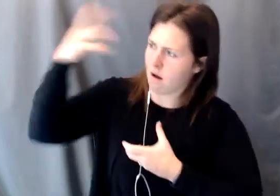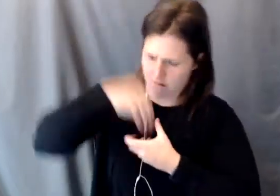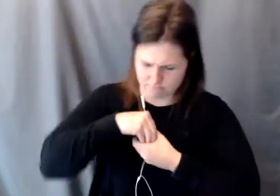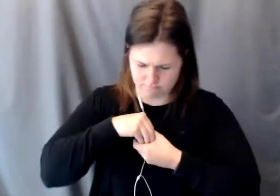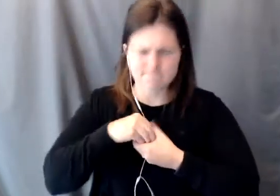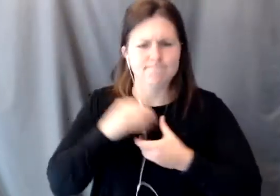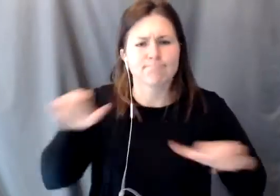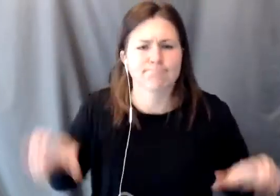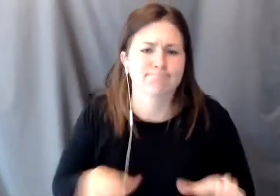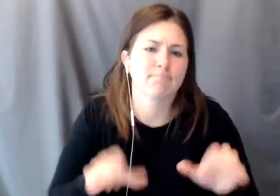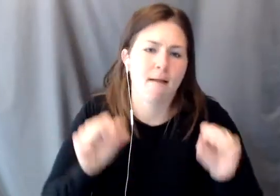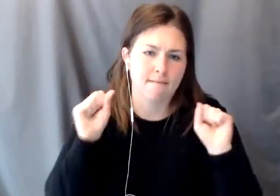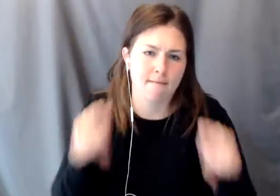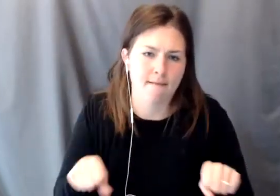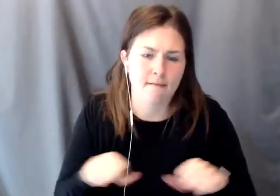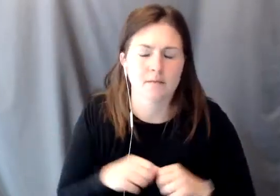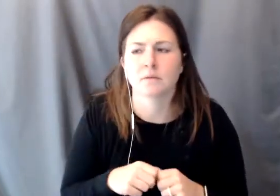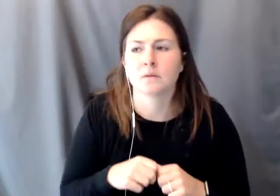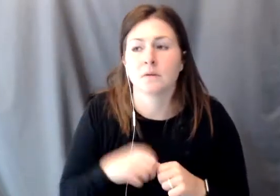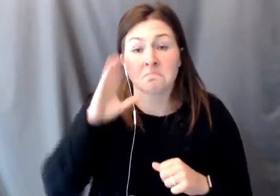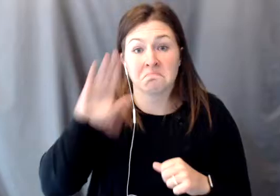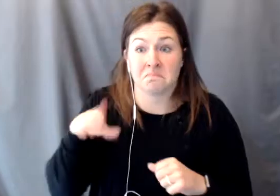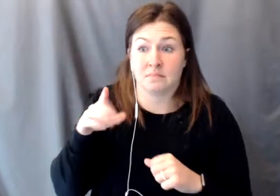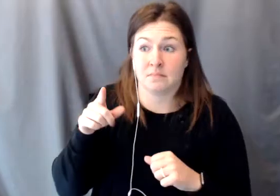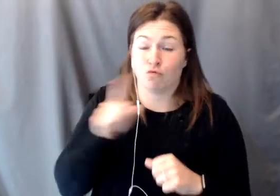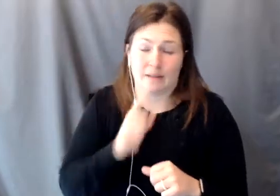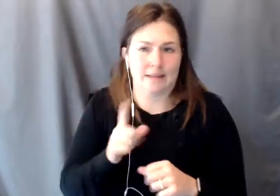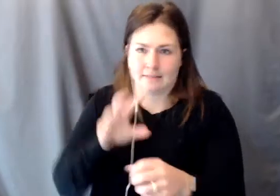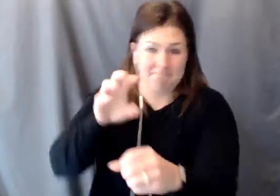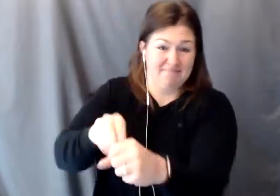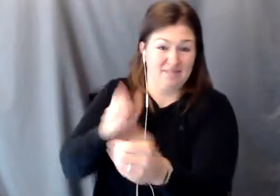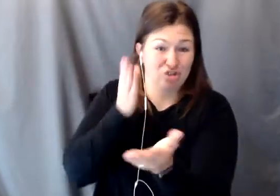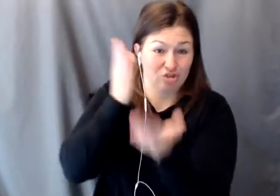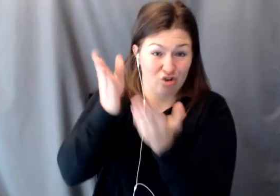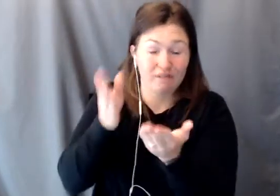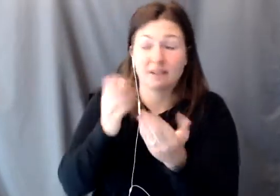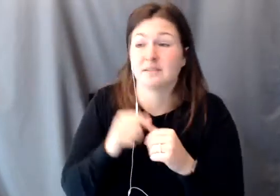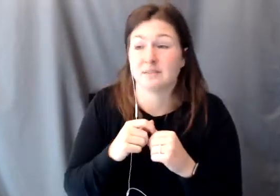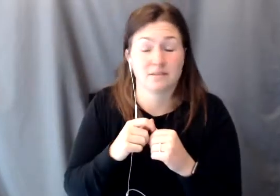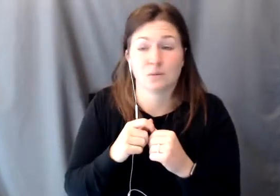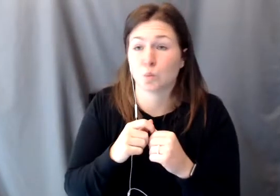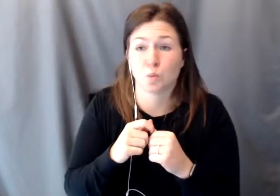So, you know, service was just, I mean, it's been a huge part of my recovery. So